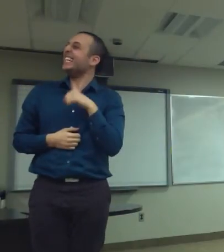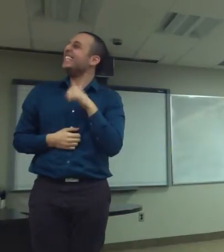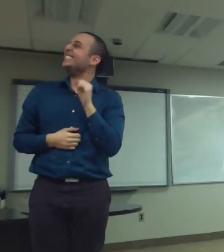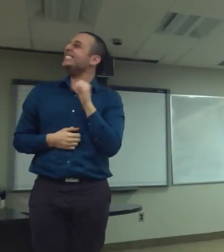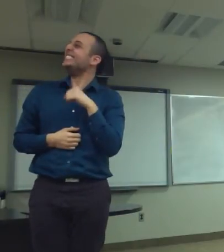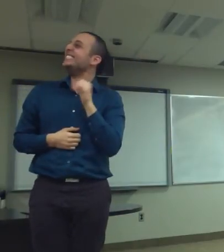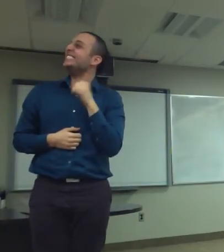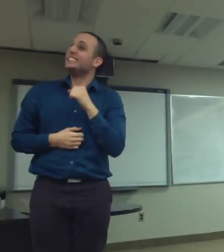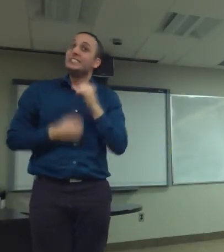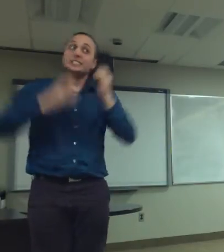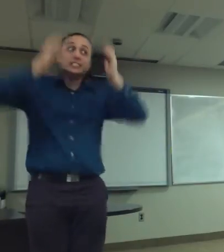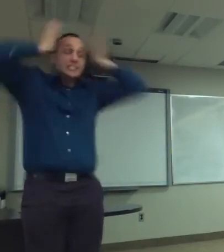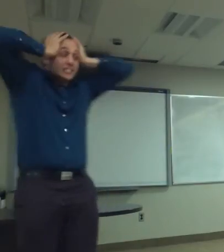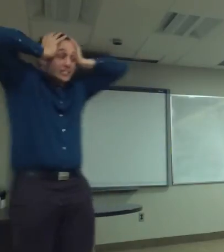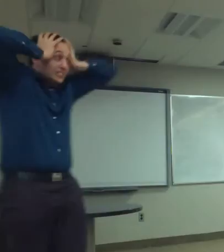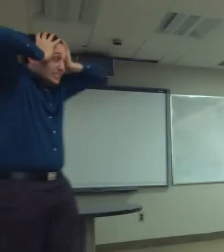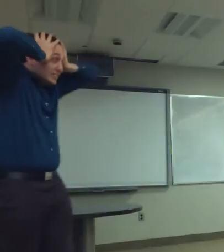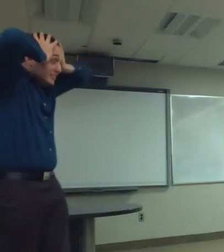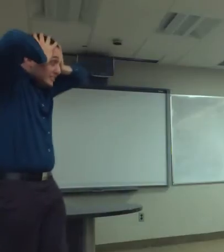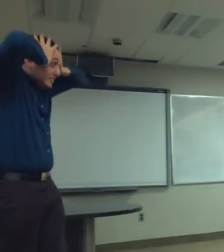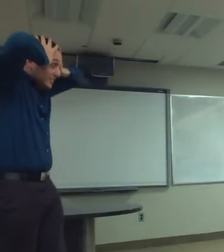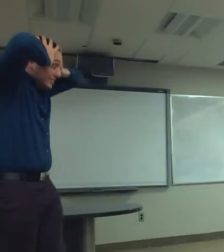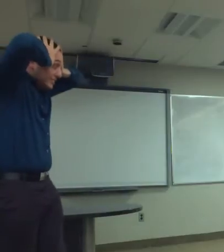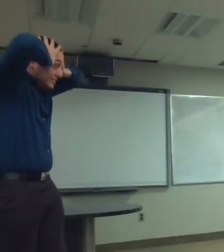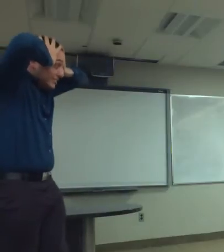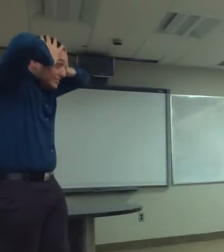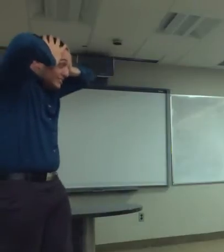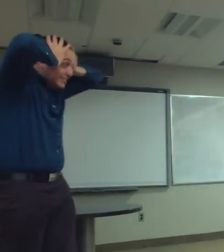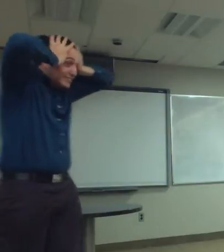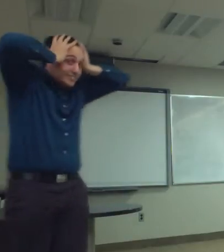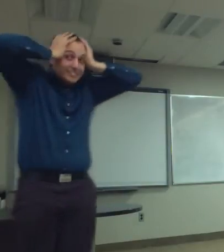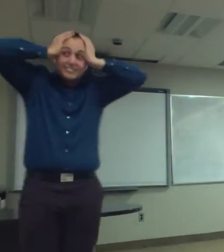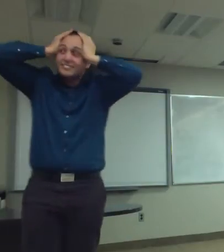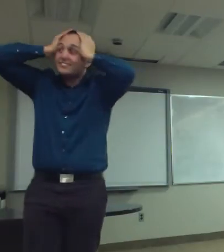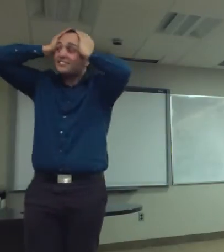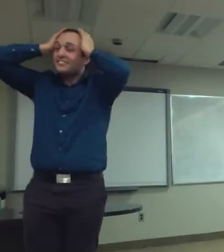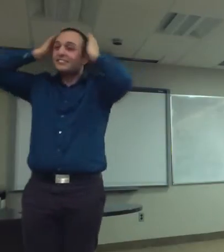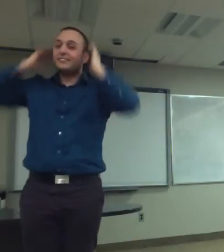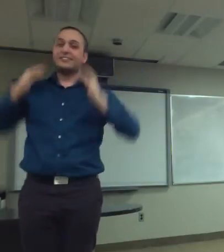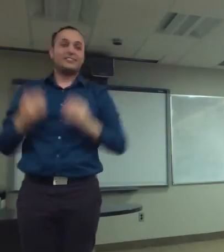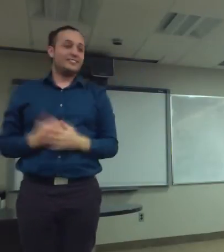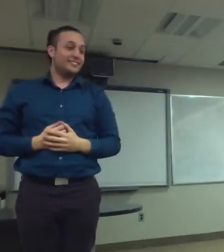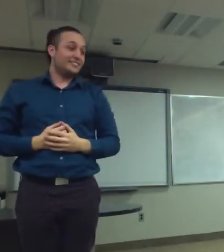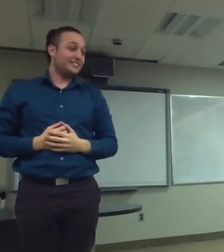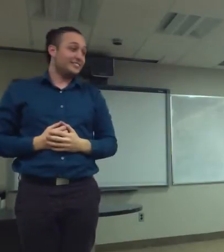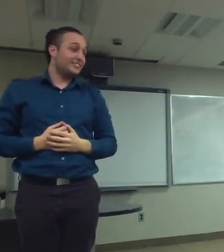"Yes." "Yikes!" yelled her mother.